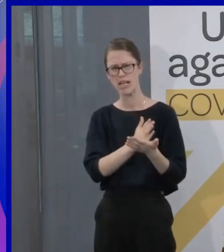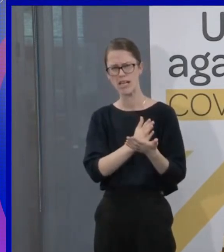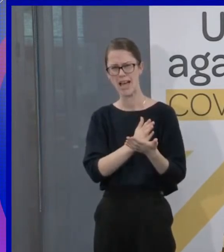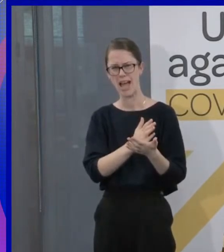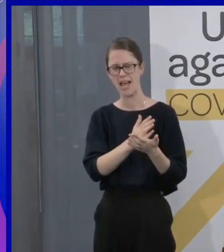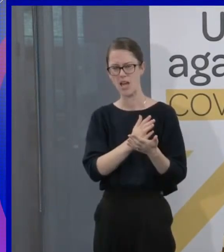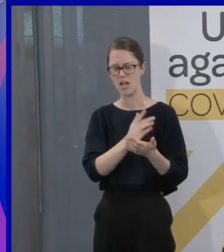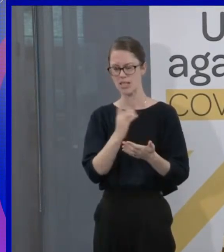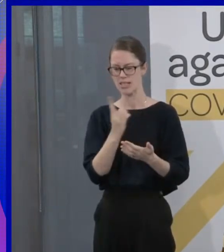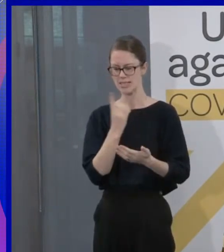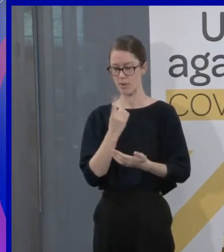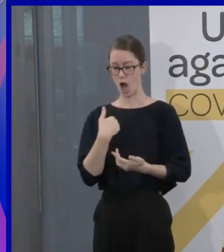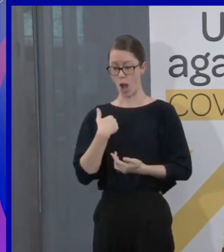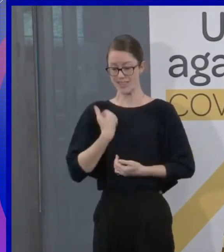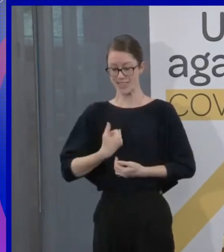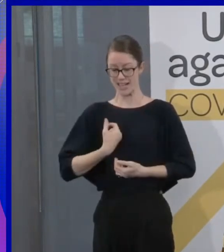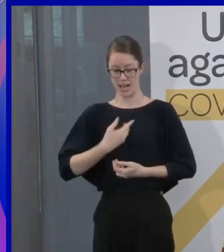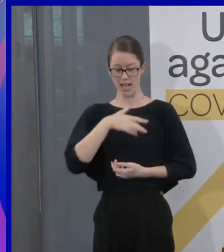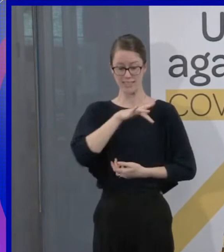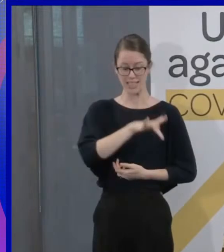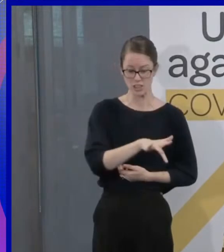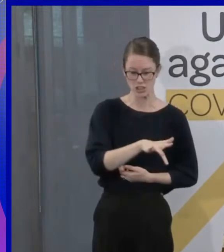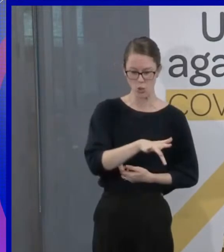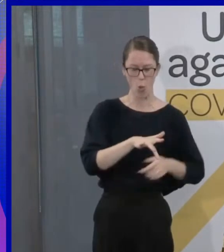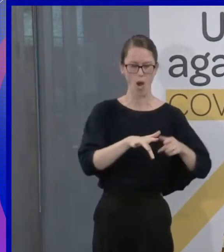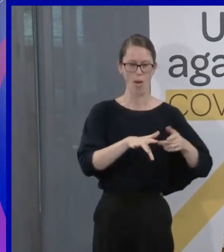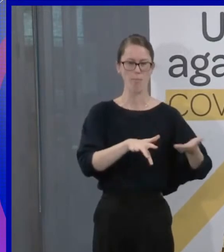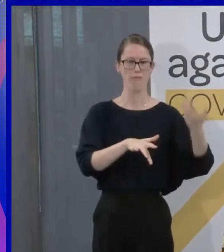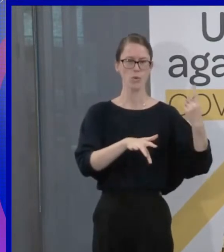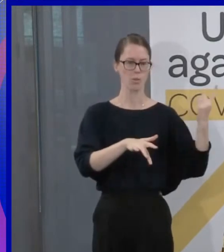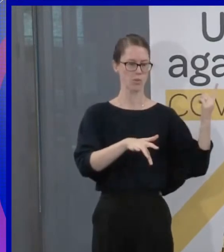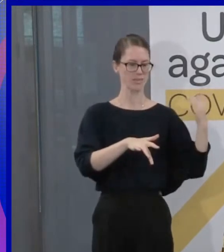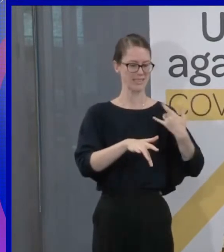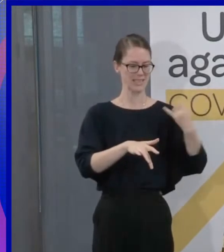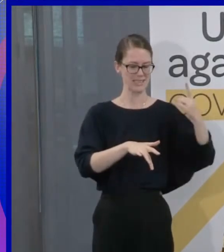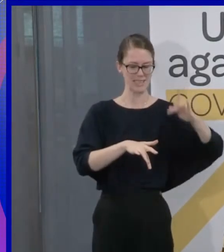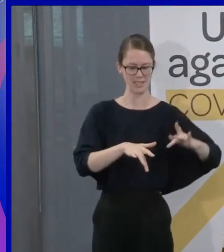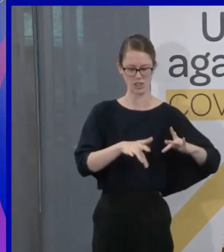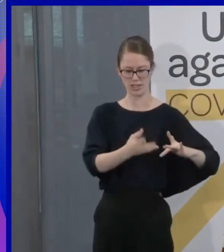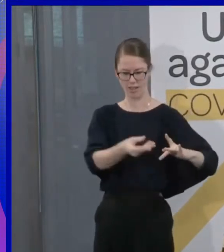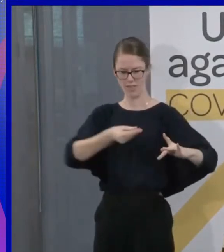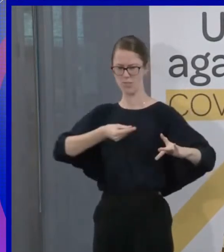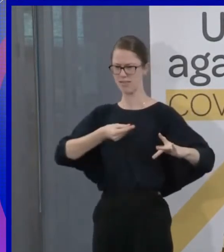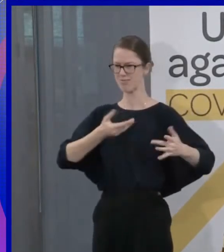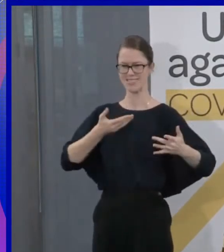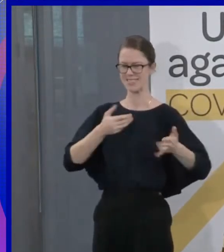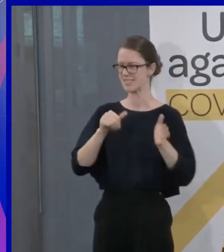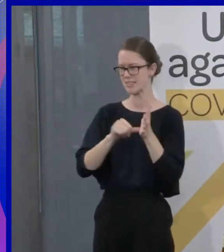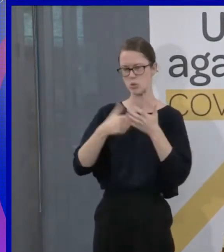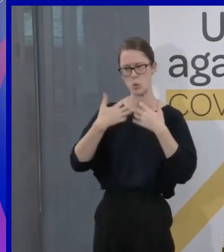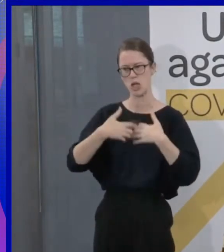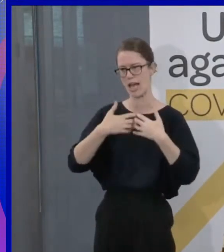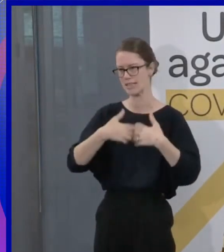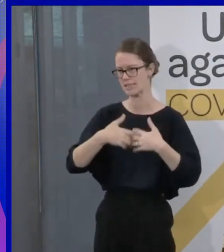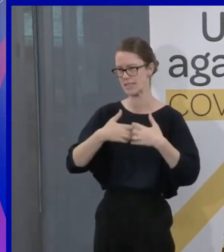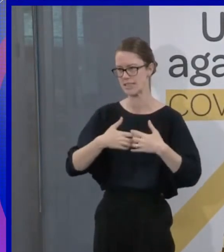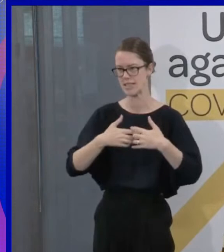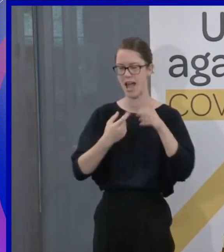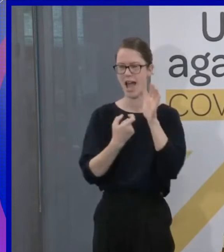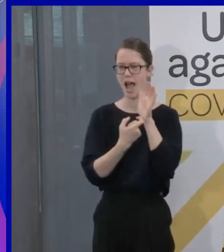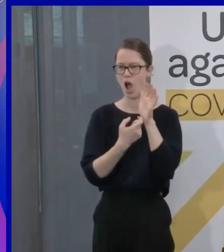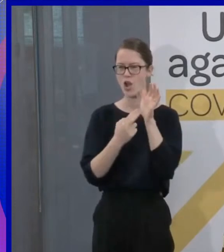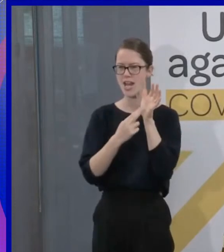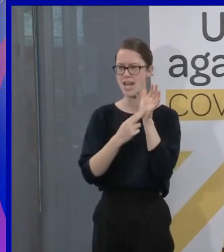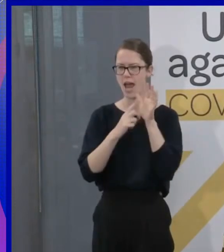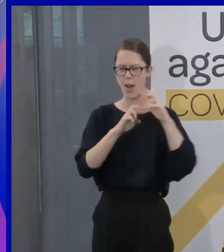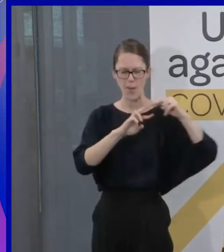any contamination that might have occurred, and it may be difficult to get any RNA material that will be from those